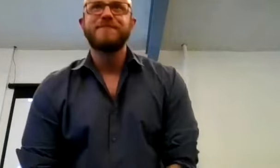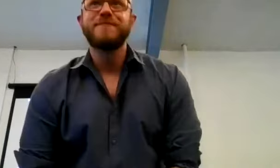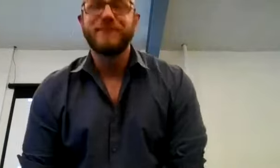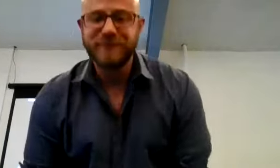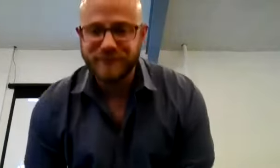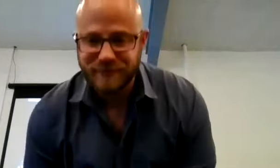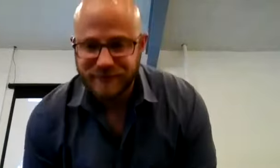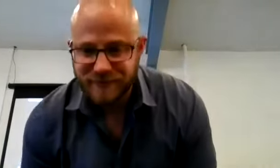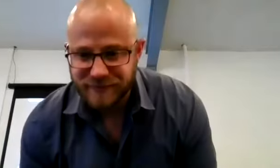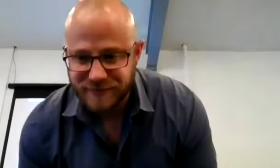learning properly.